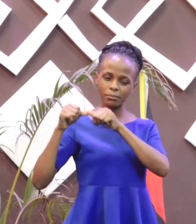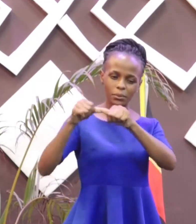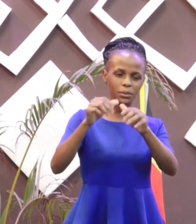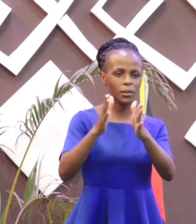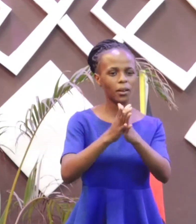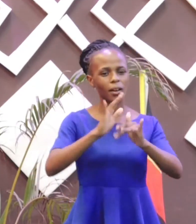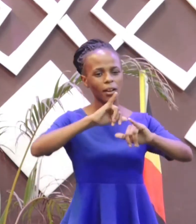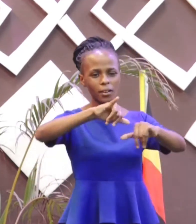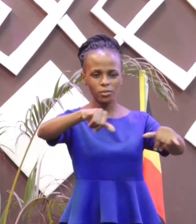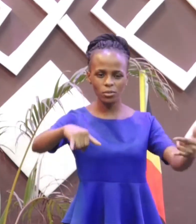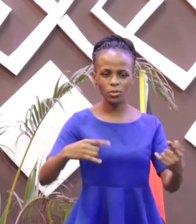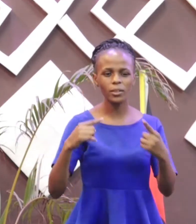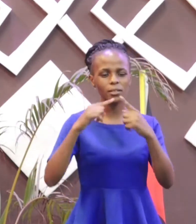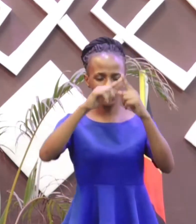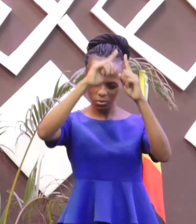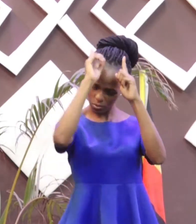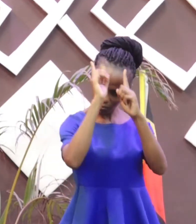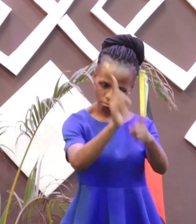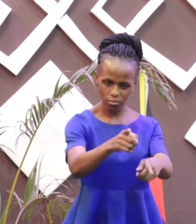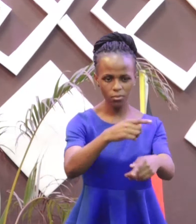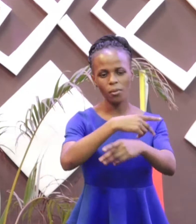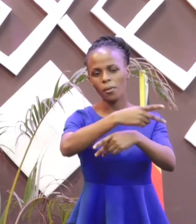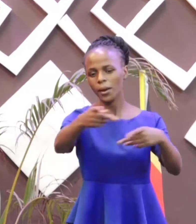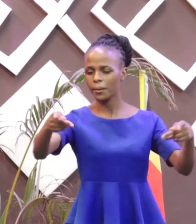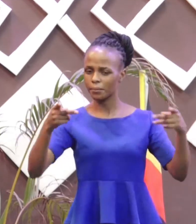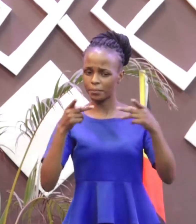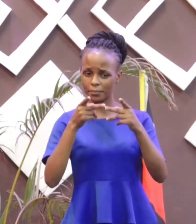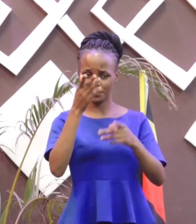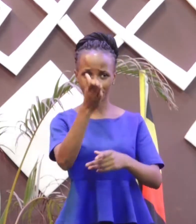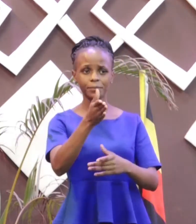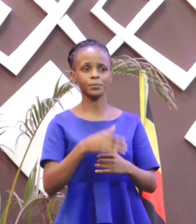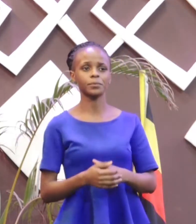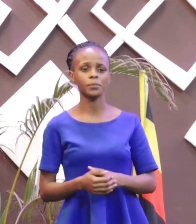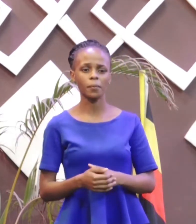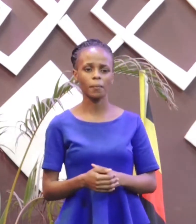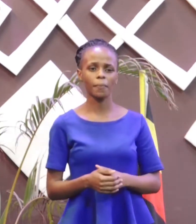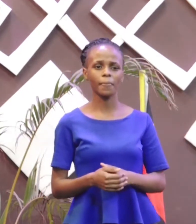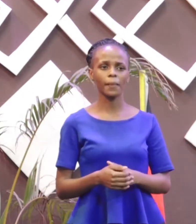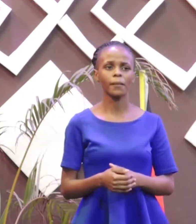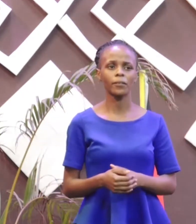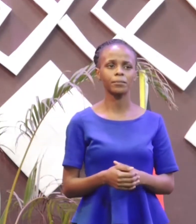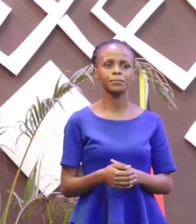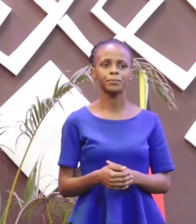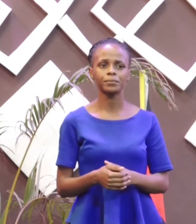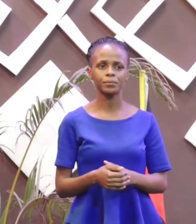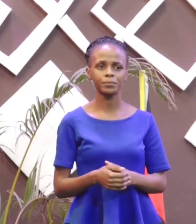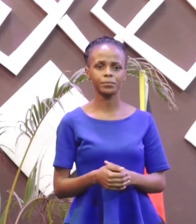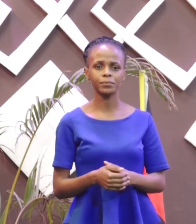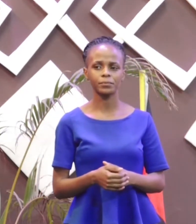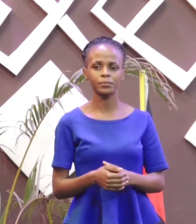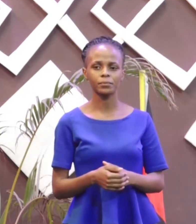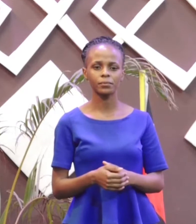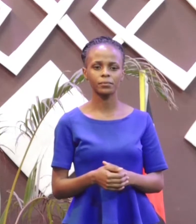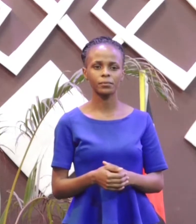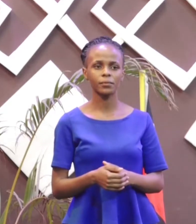It means you are focused at some point and all your effort is towards reaching such a point where you are